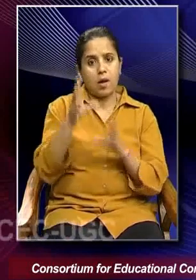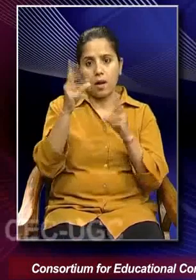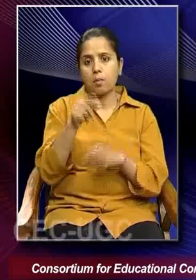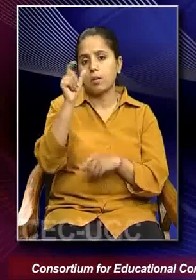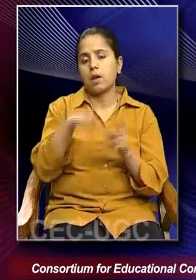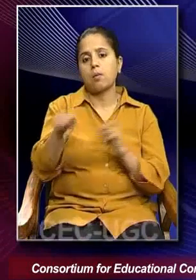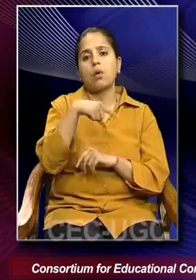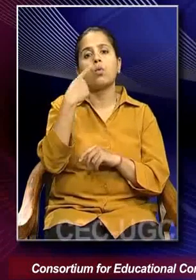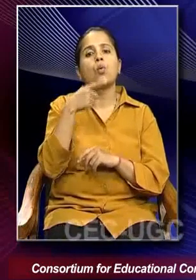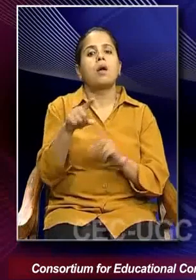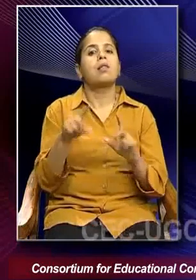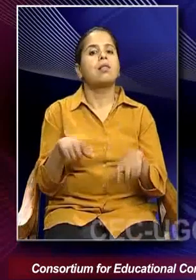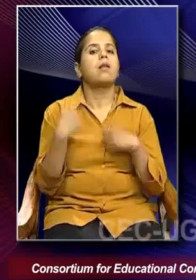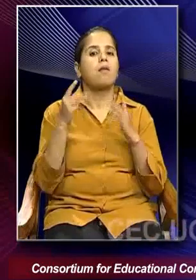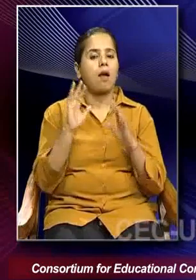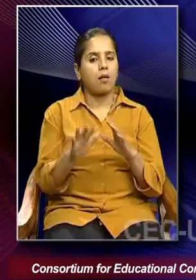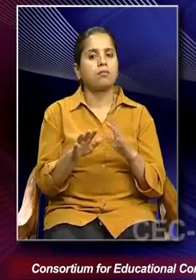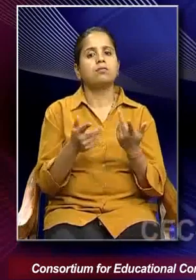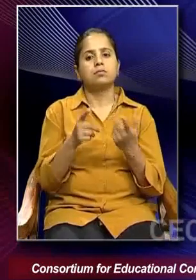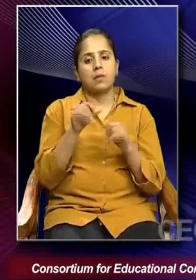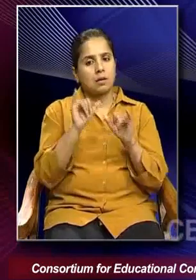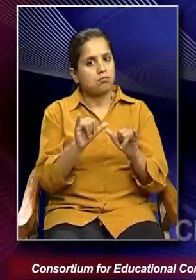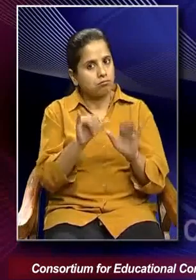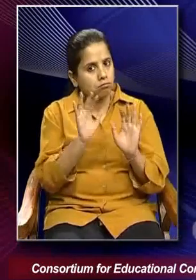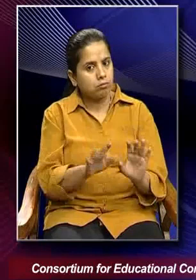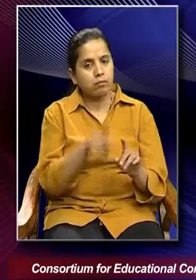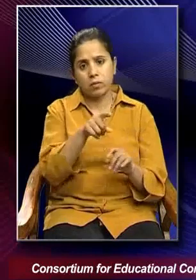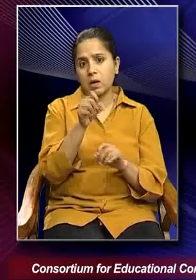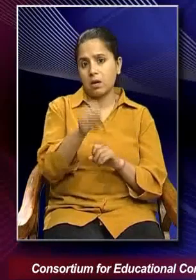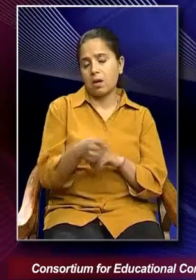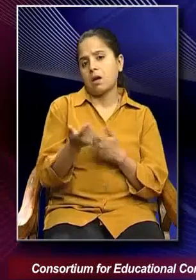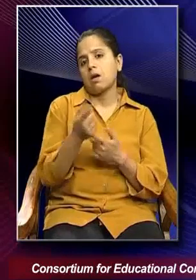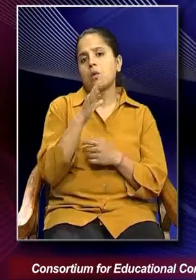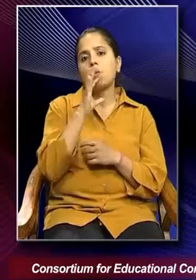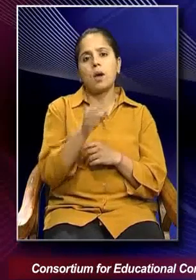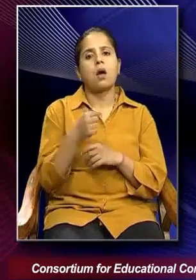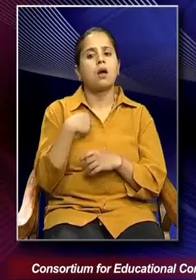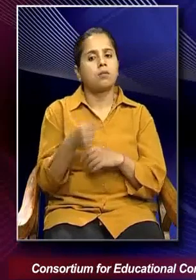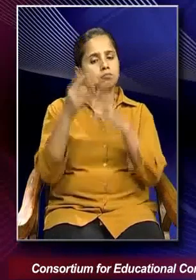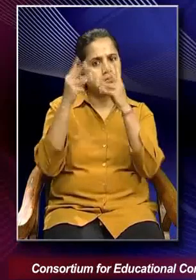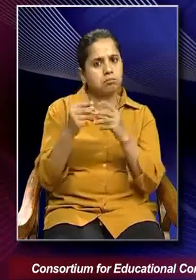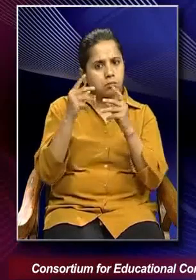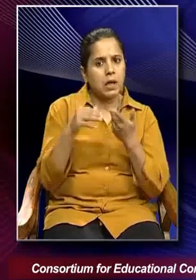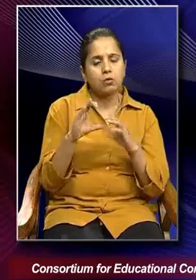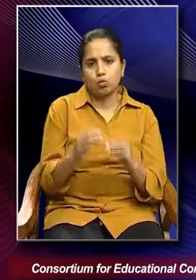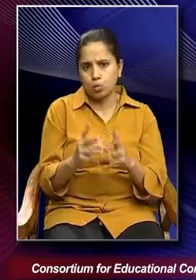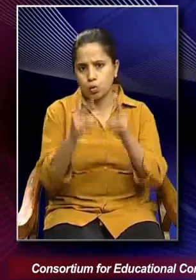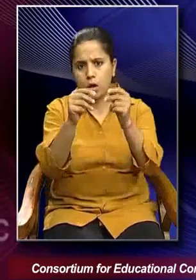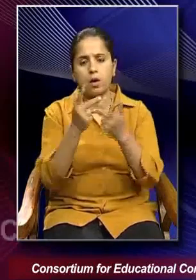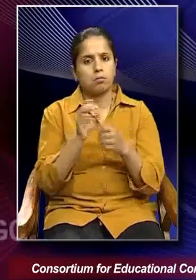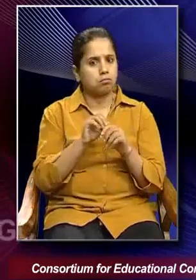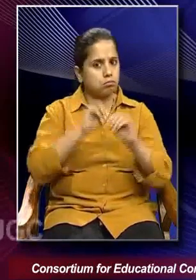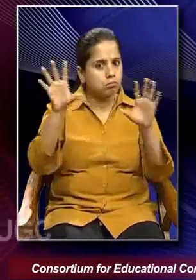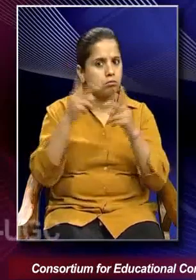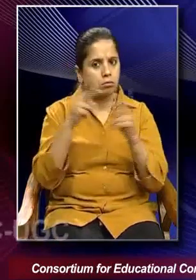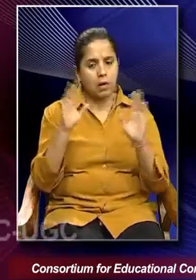people who are living as a native citizens. This can be of course estimated through census or projections, and then